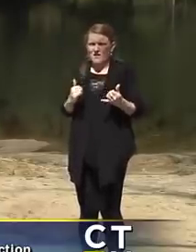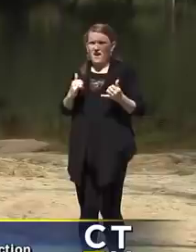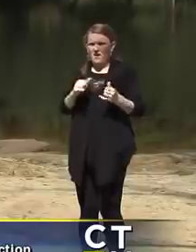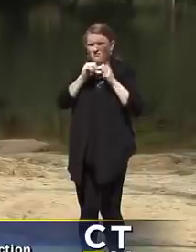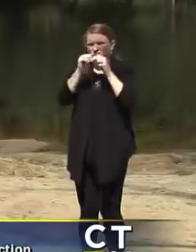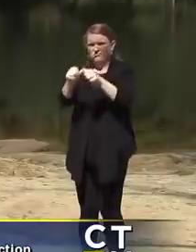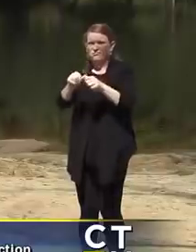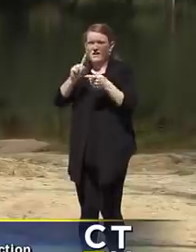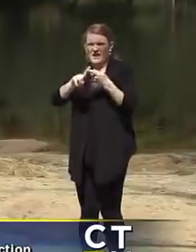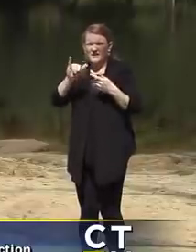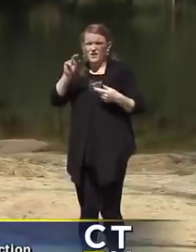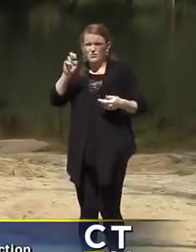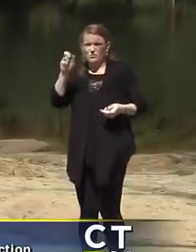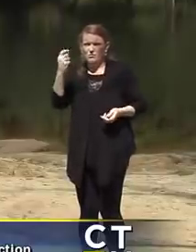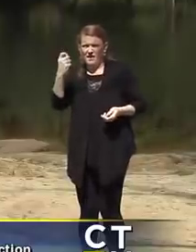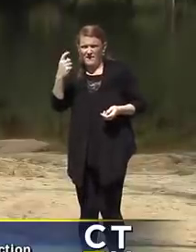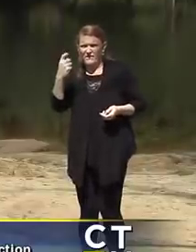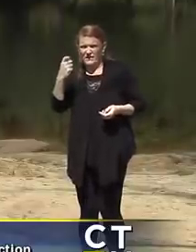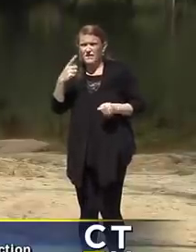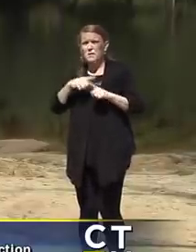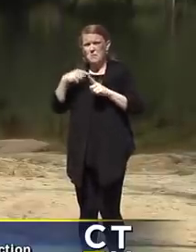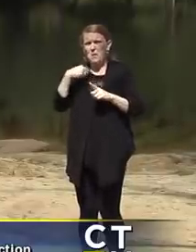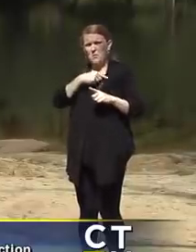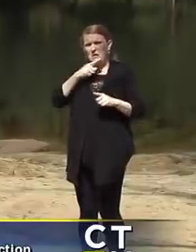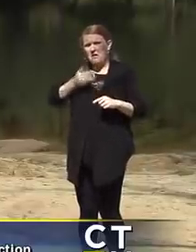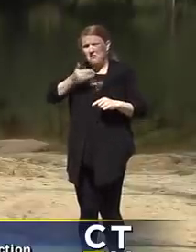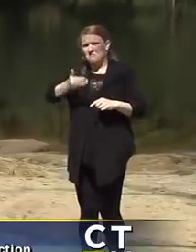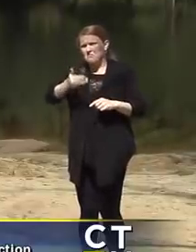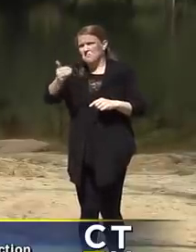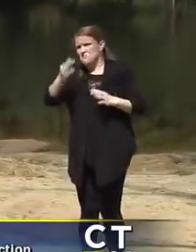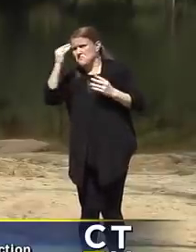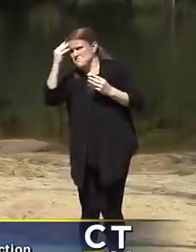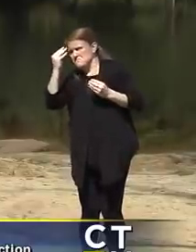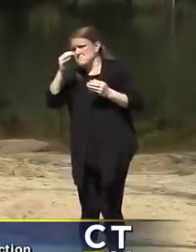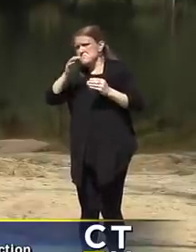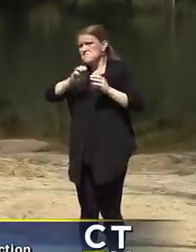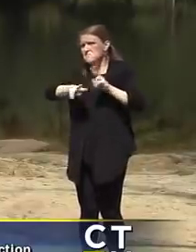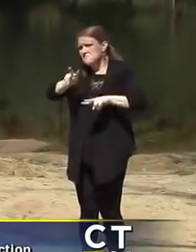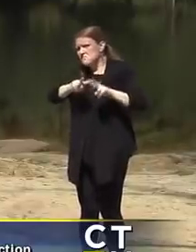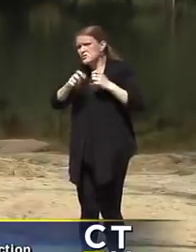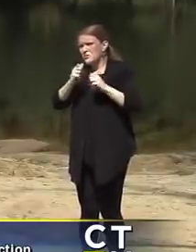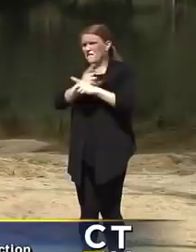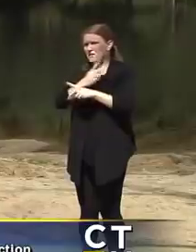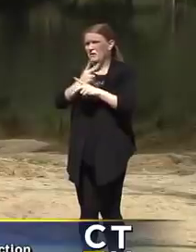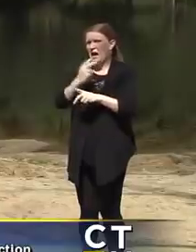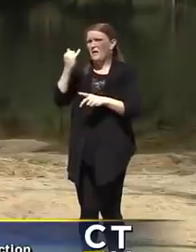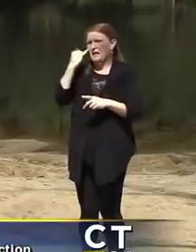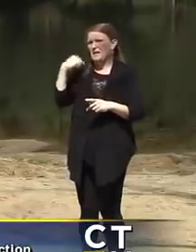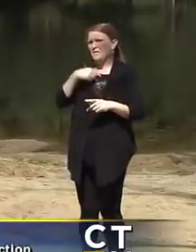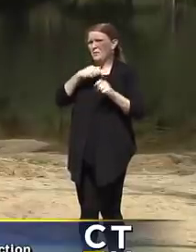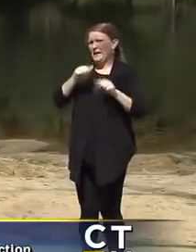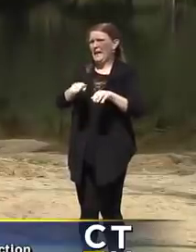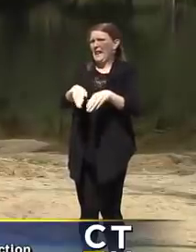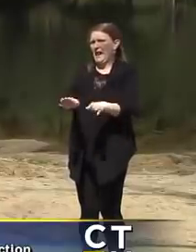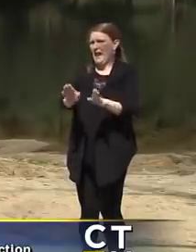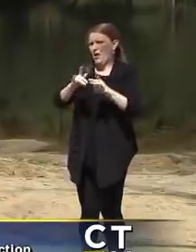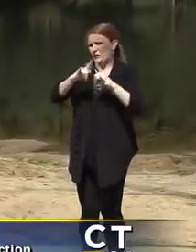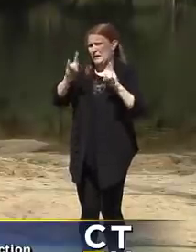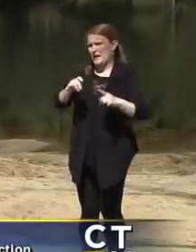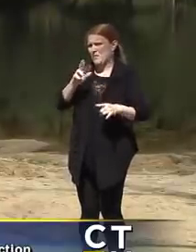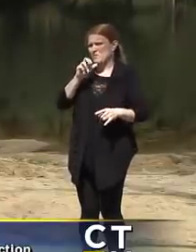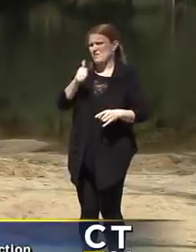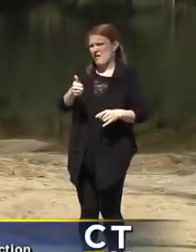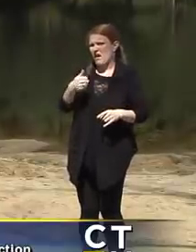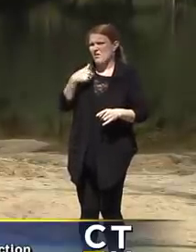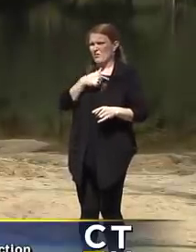11th, and we are assessing what the feasibility of being able to provide for camping. That is a decision that will be coming